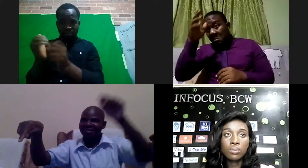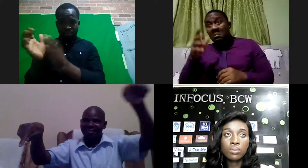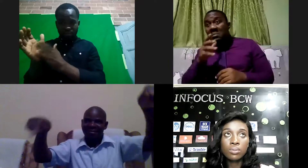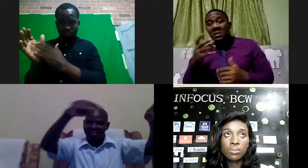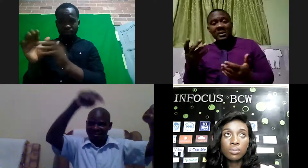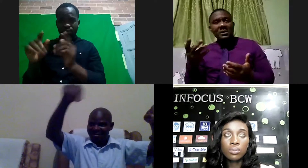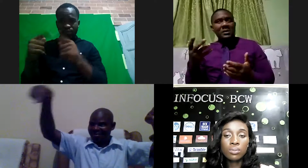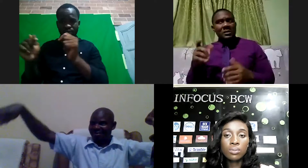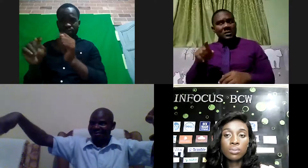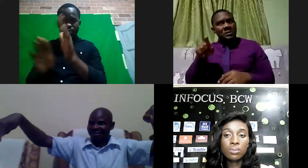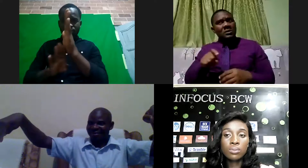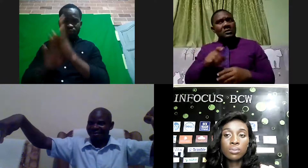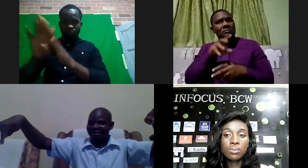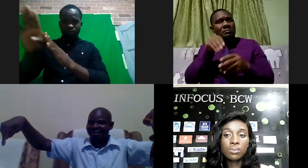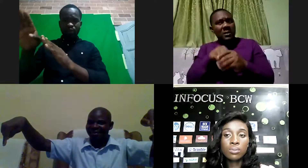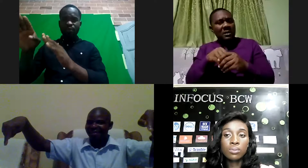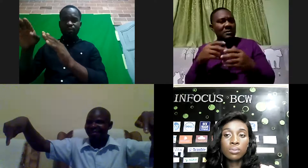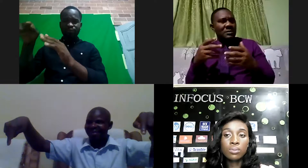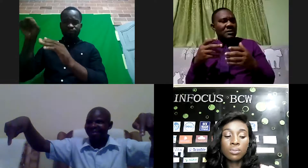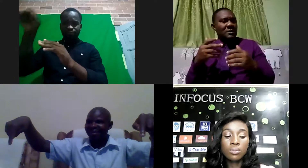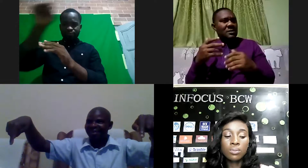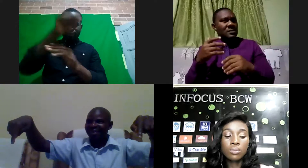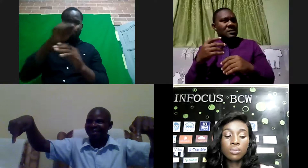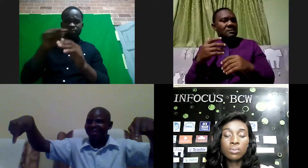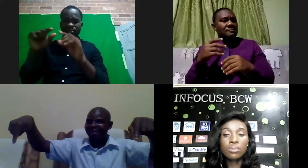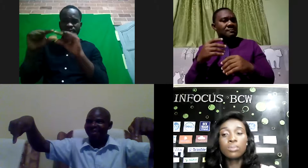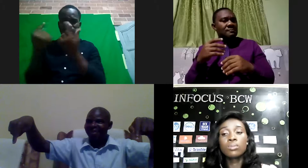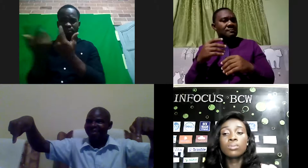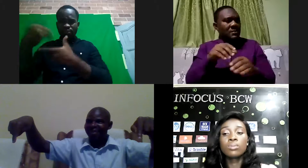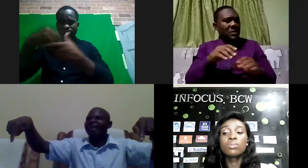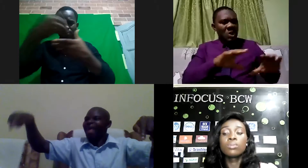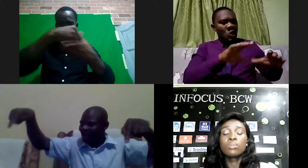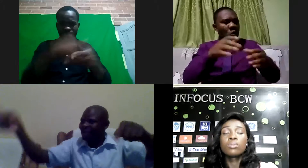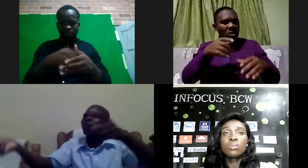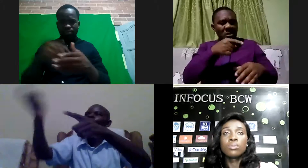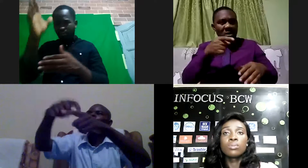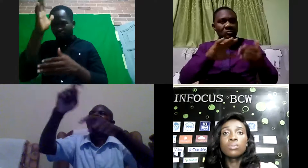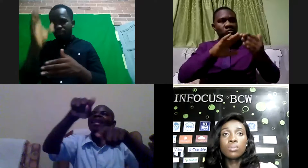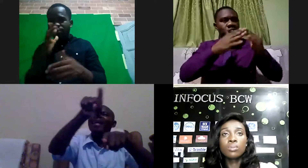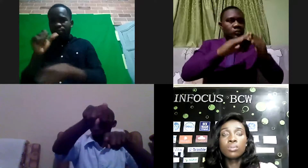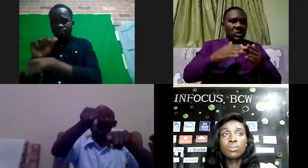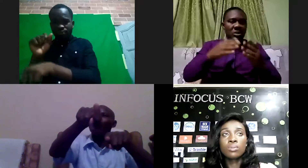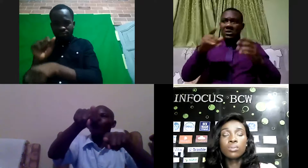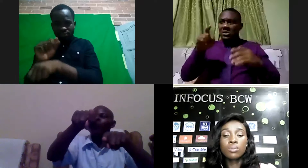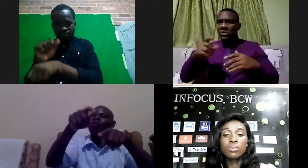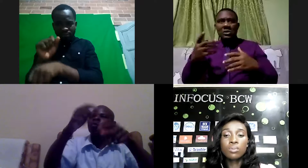include the community development. They should include those parents who have got children with disabilities.